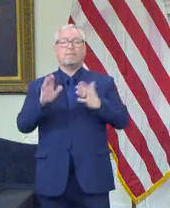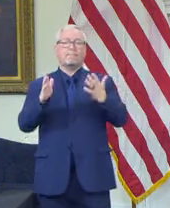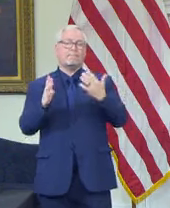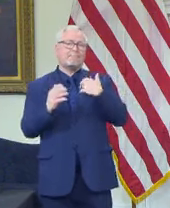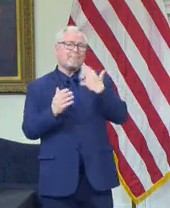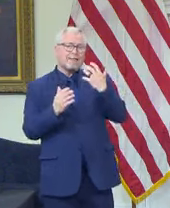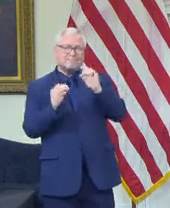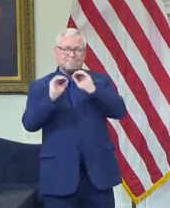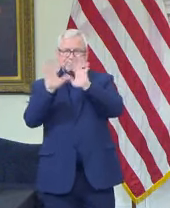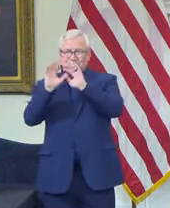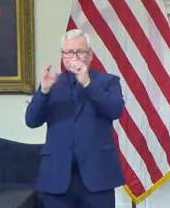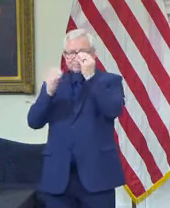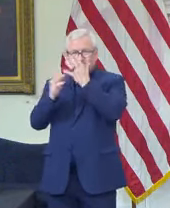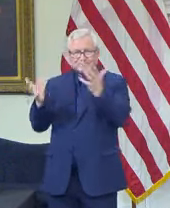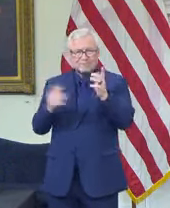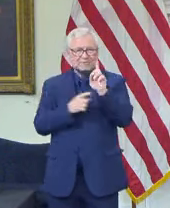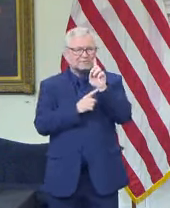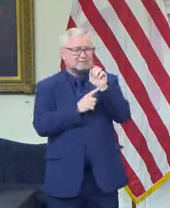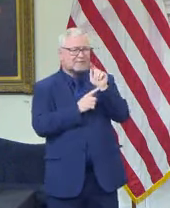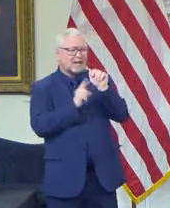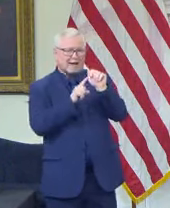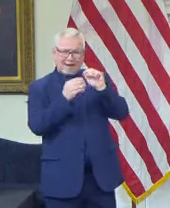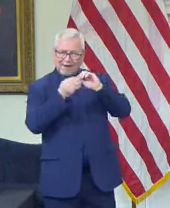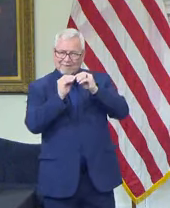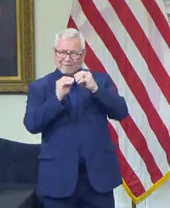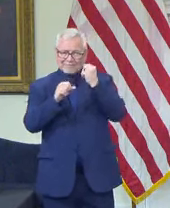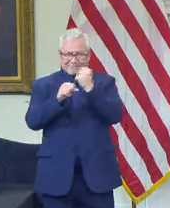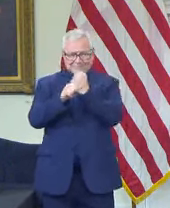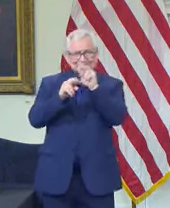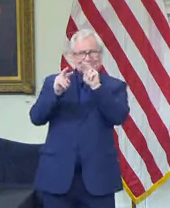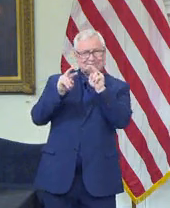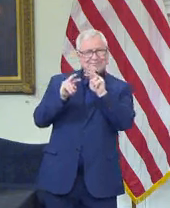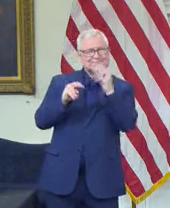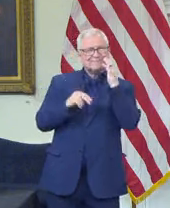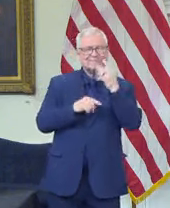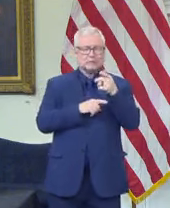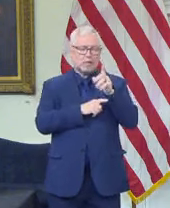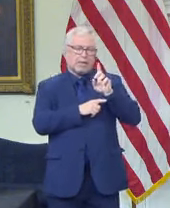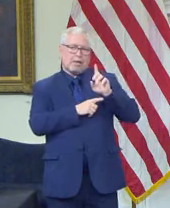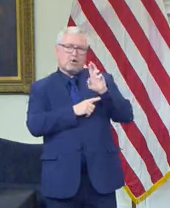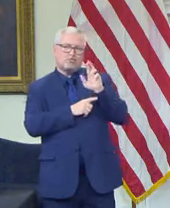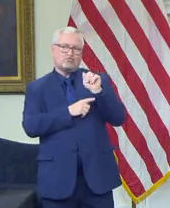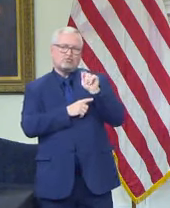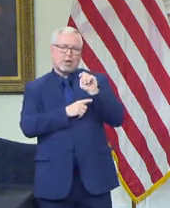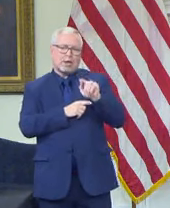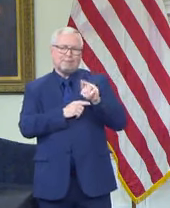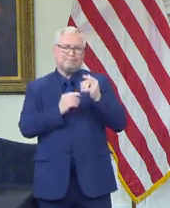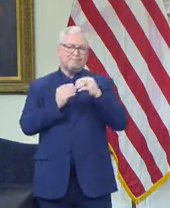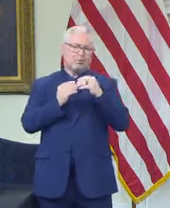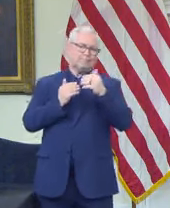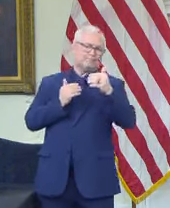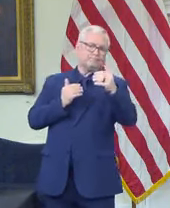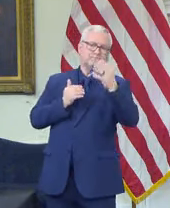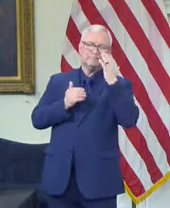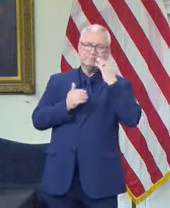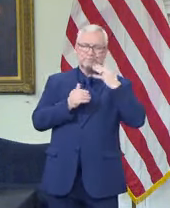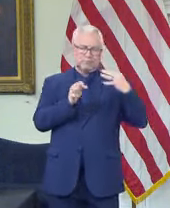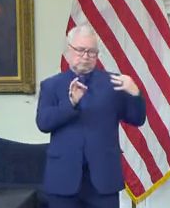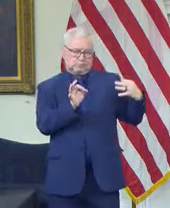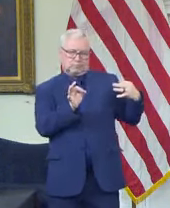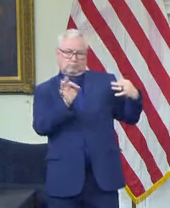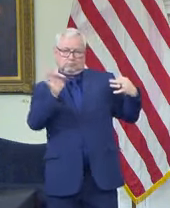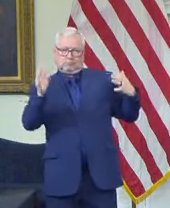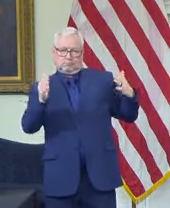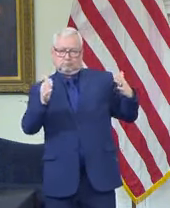weeks behind cases and hospitalizations. So, unfortunately, we do anticipate the number